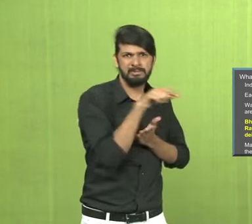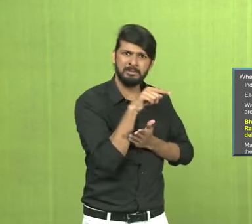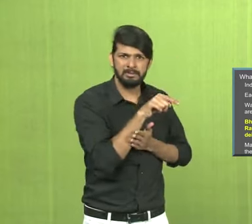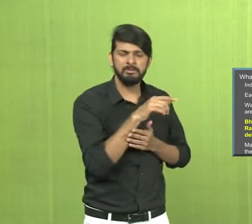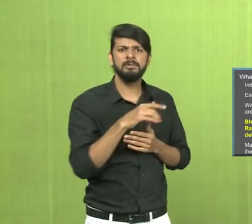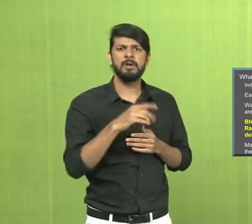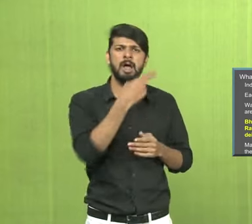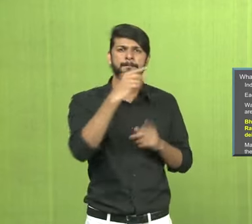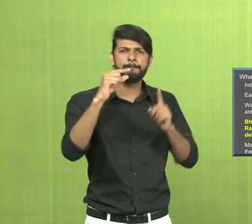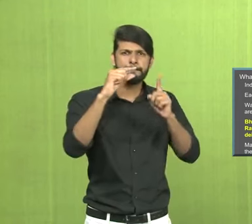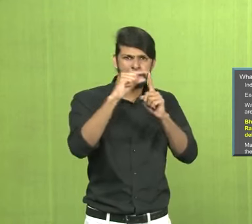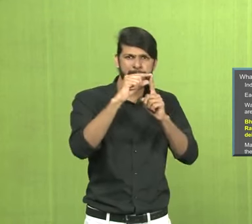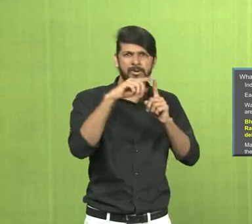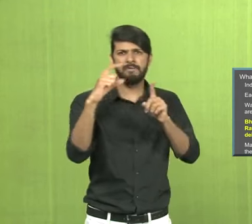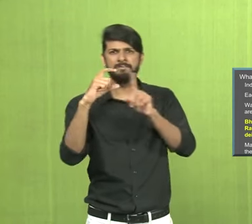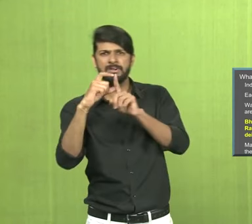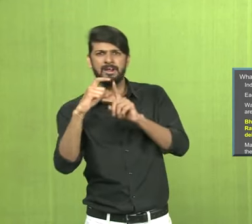The Palghat Devi Chowk of the Waldi people,